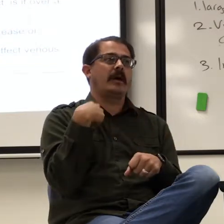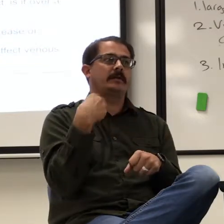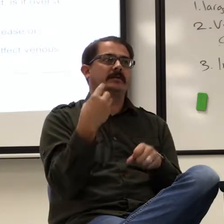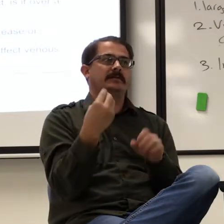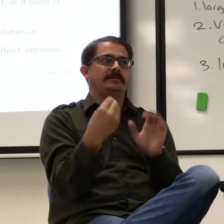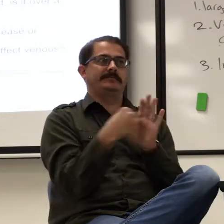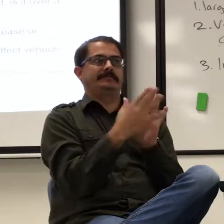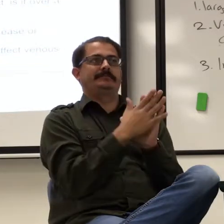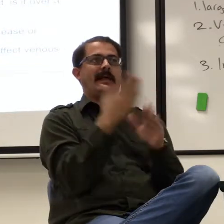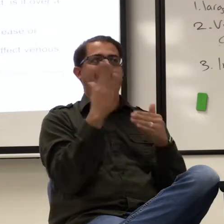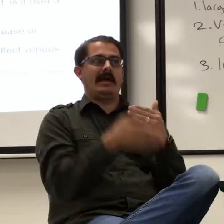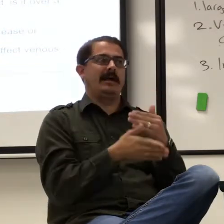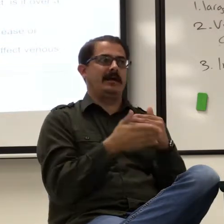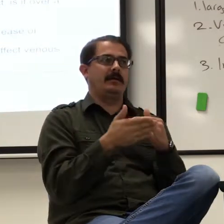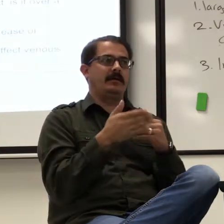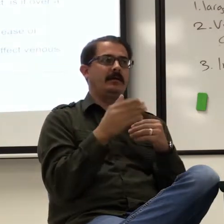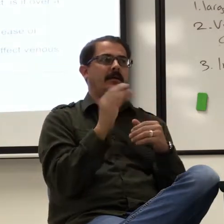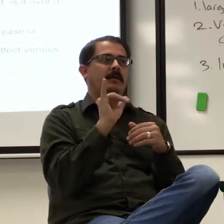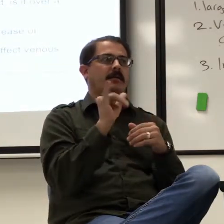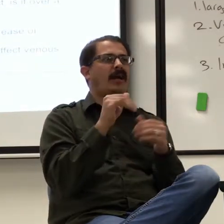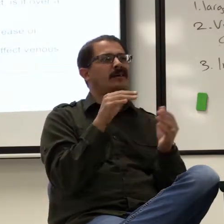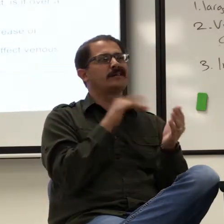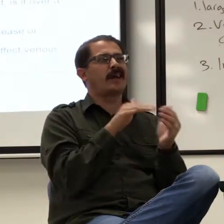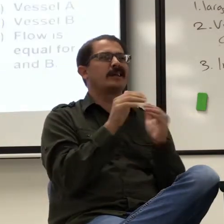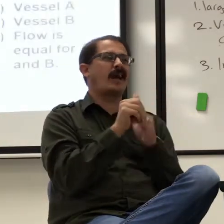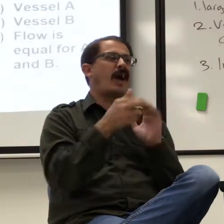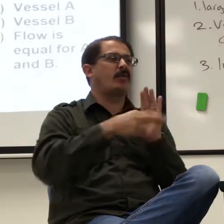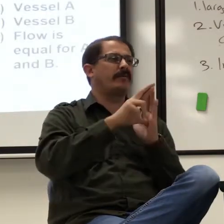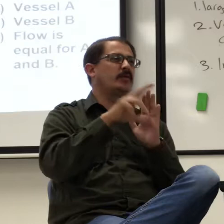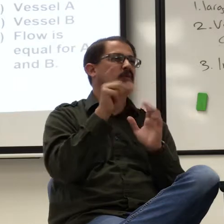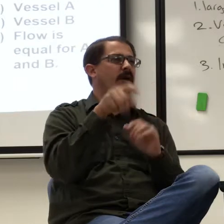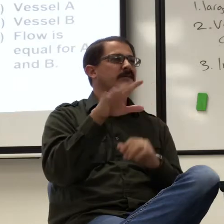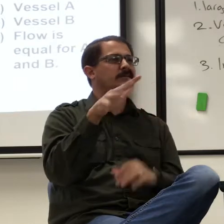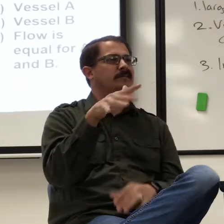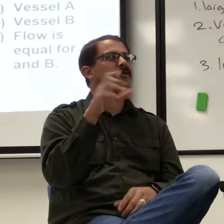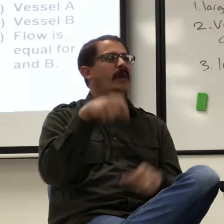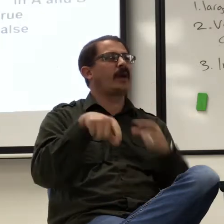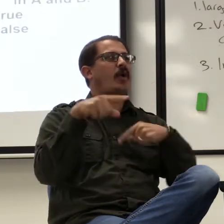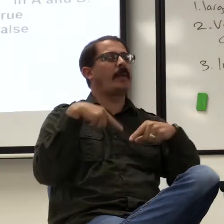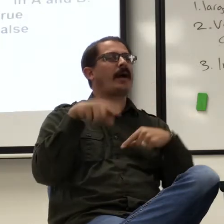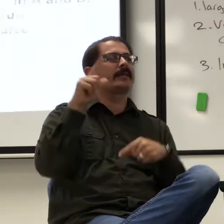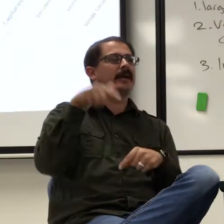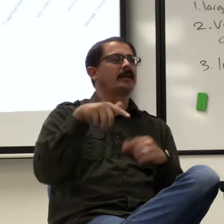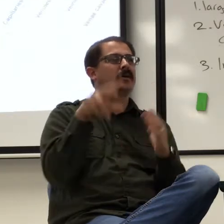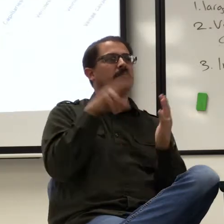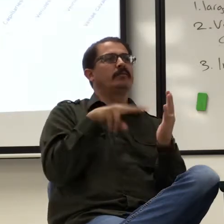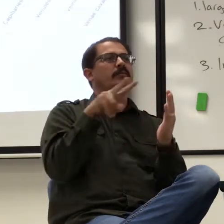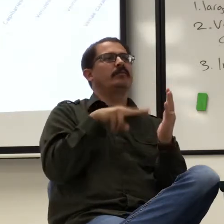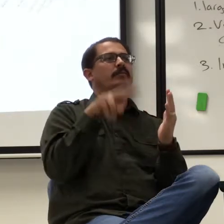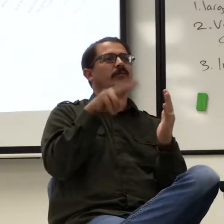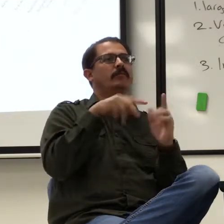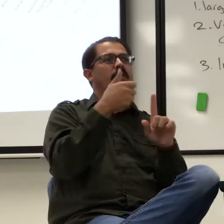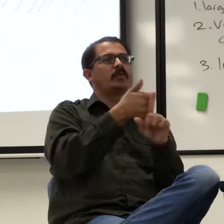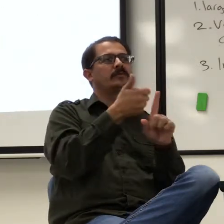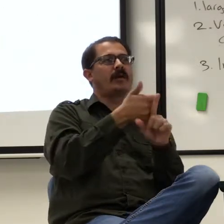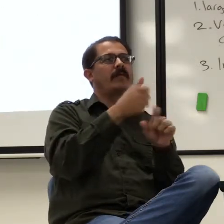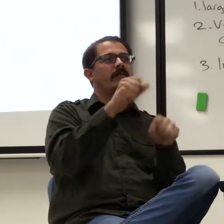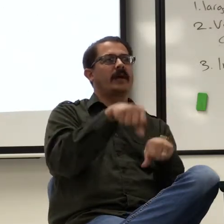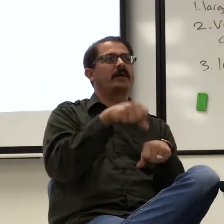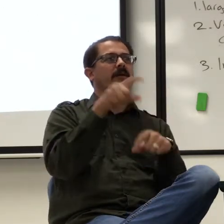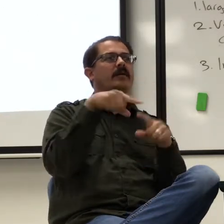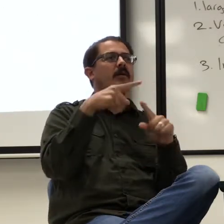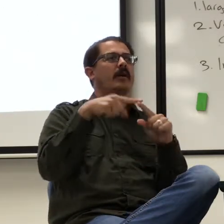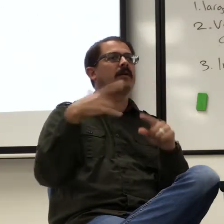at the end. They're kind of like study guide review questions. You can go back and look at these yourself when you